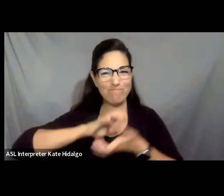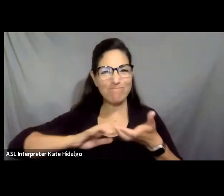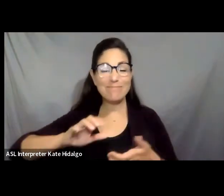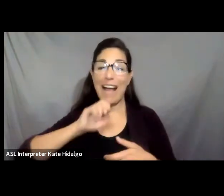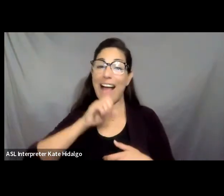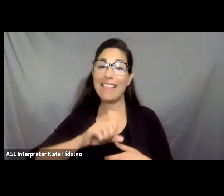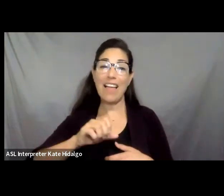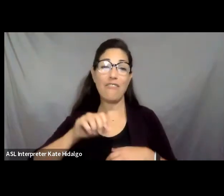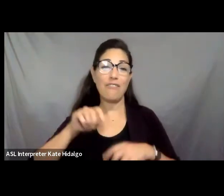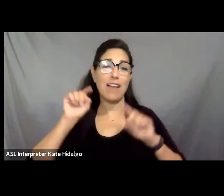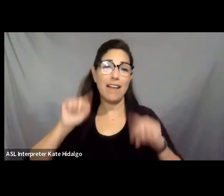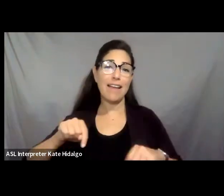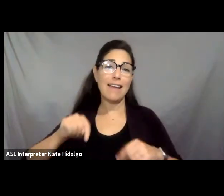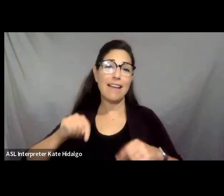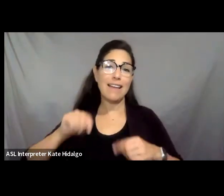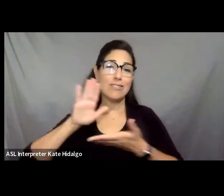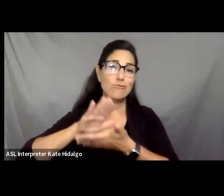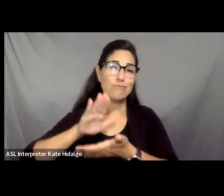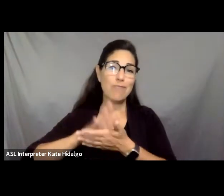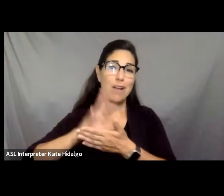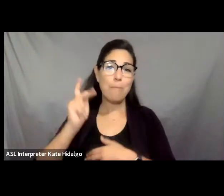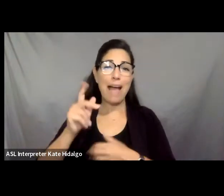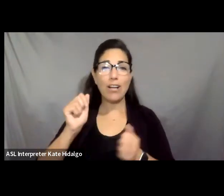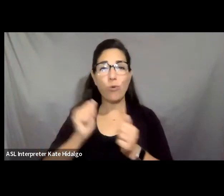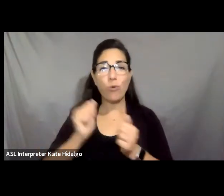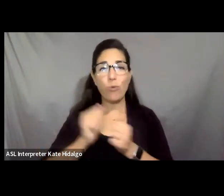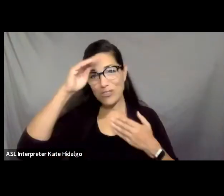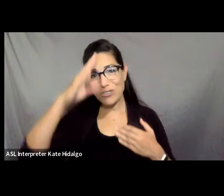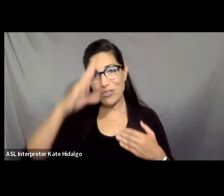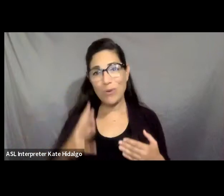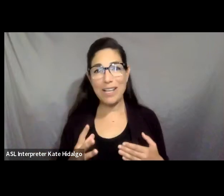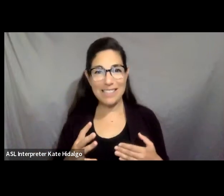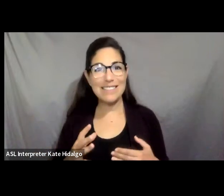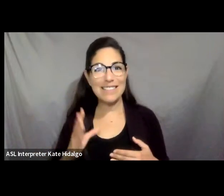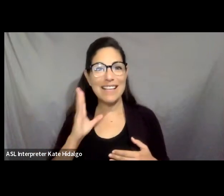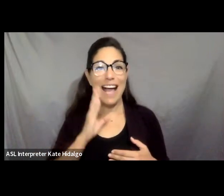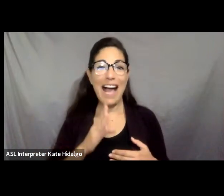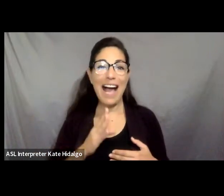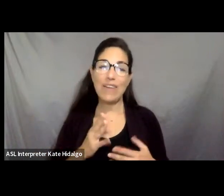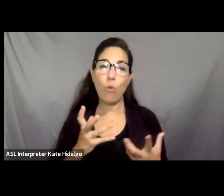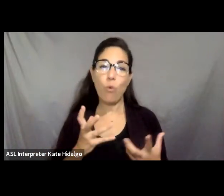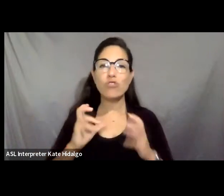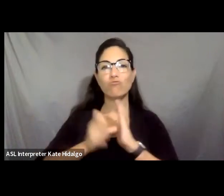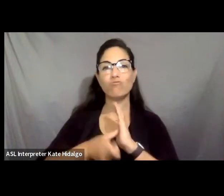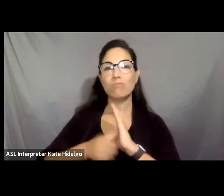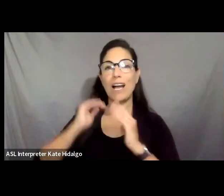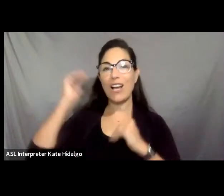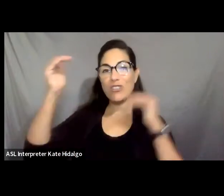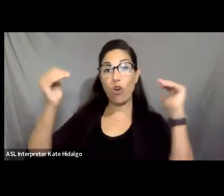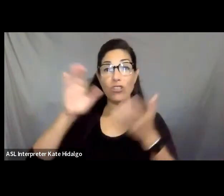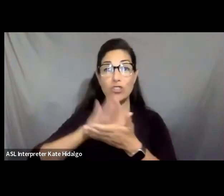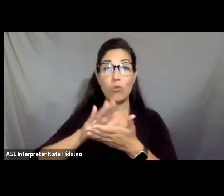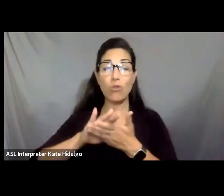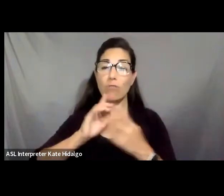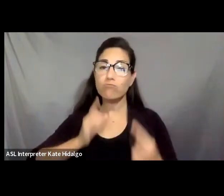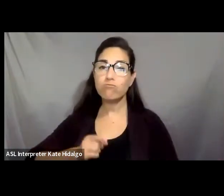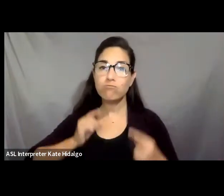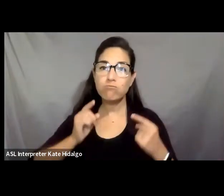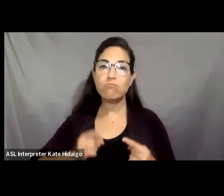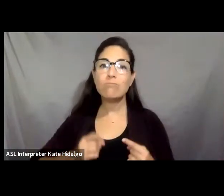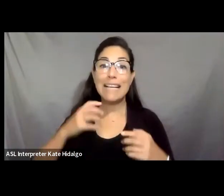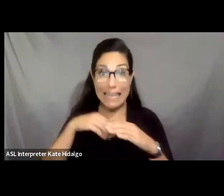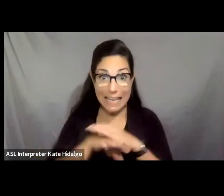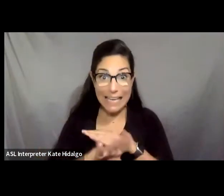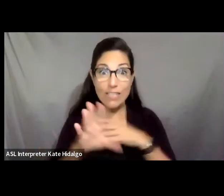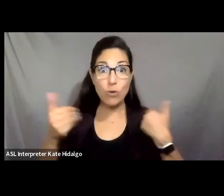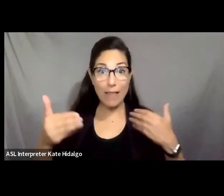being on campus with our students. I would be remiss not to shout out the adult school has worked really hard in getting us into classrooms